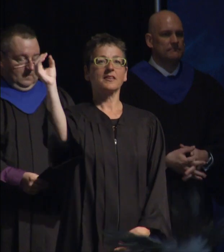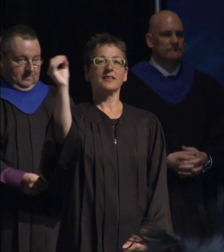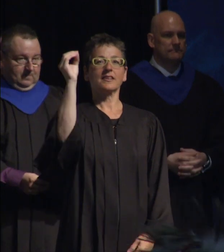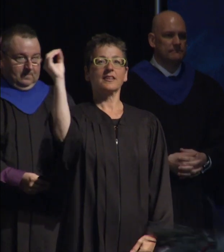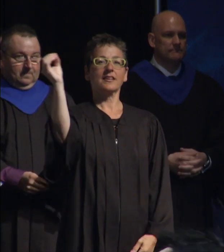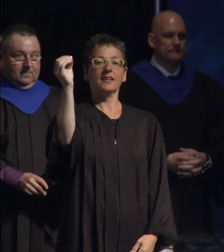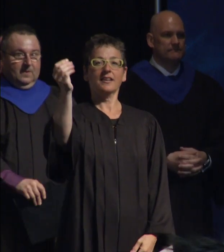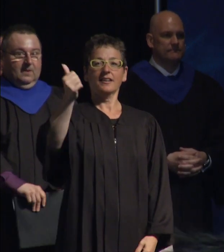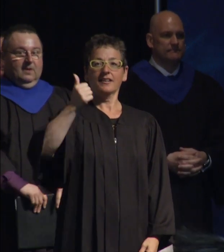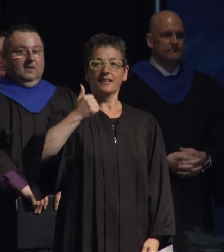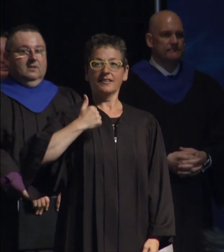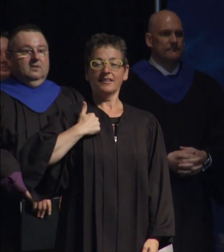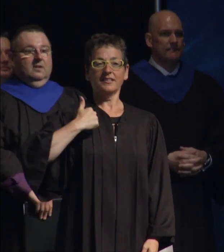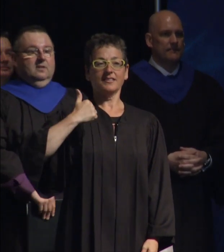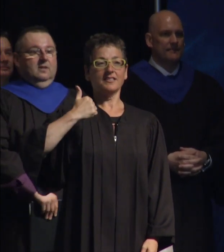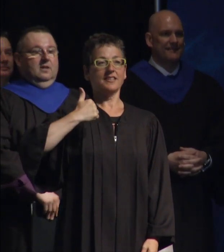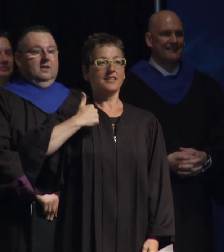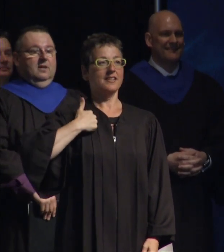O